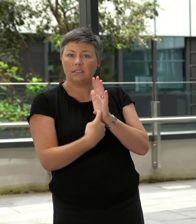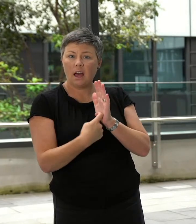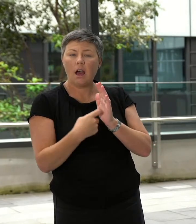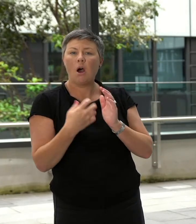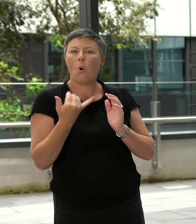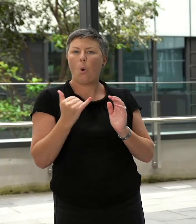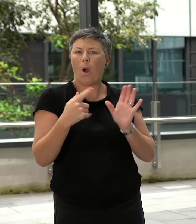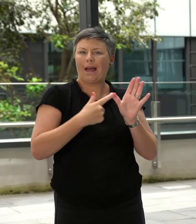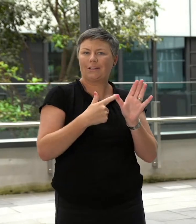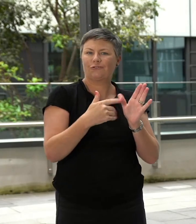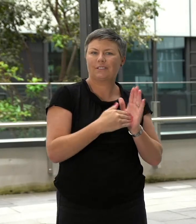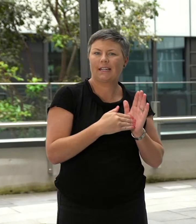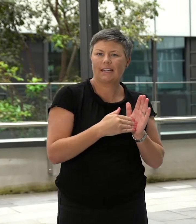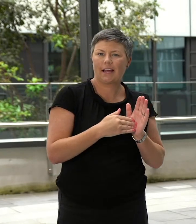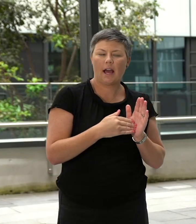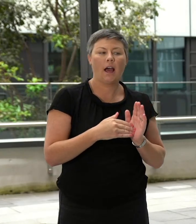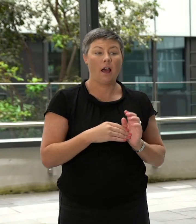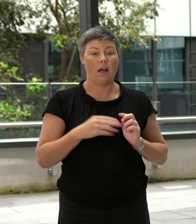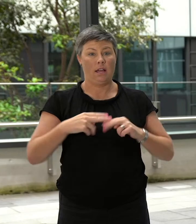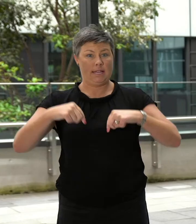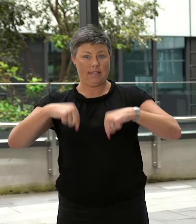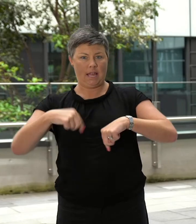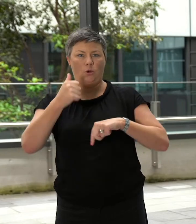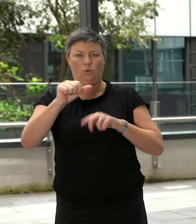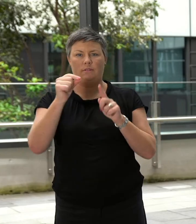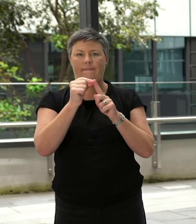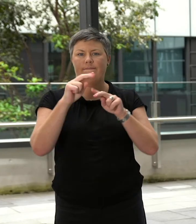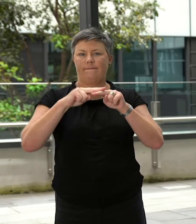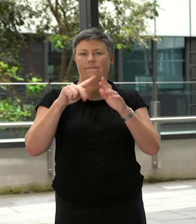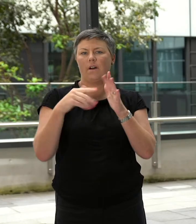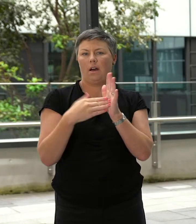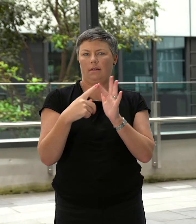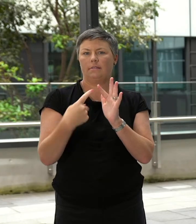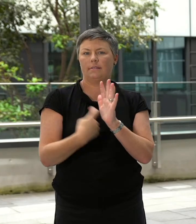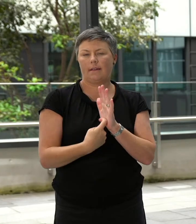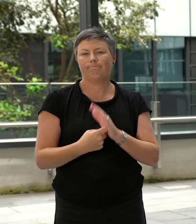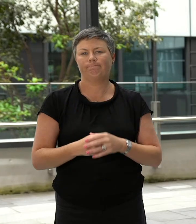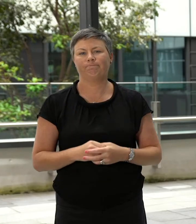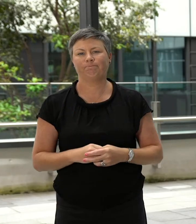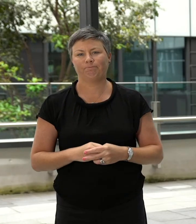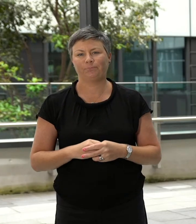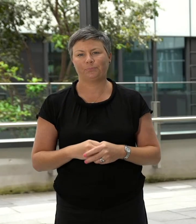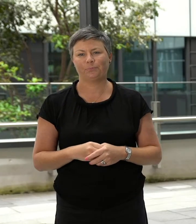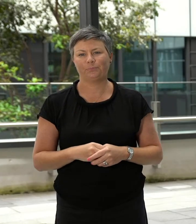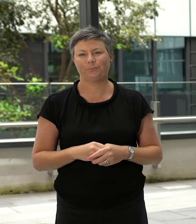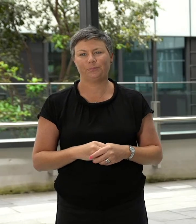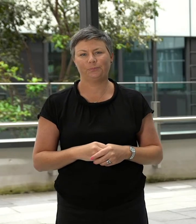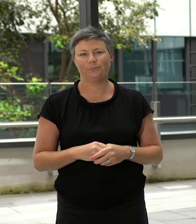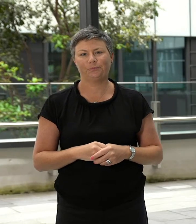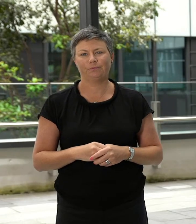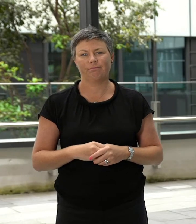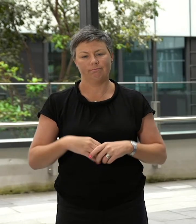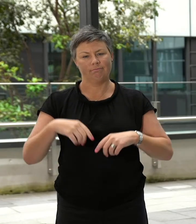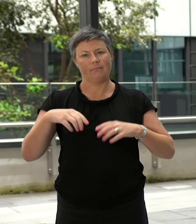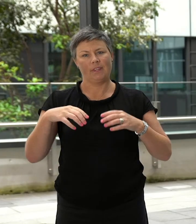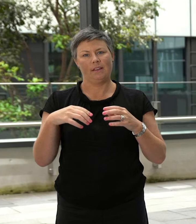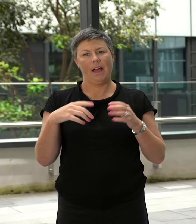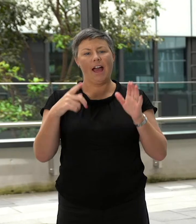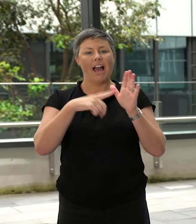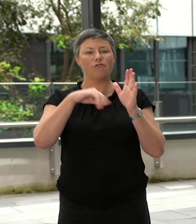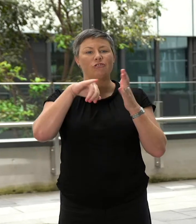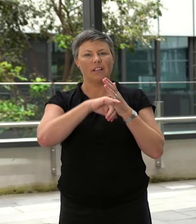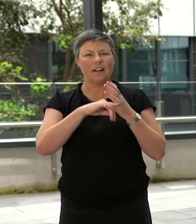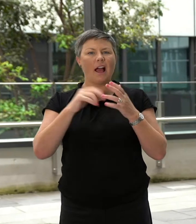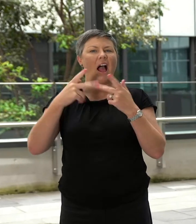For us, we are using the Pfizer doses. We are supplied with Pfizer vaccine. We are a Pfizer hub. AstraZeneca is given in